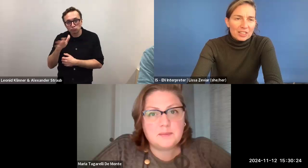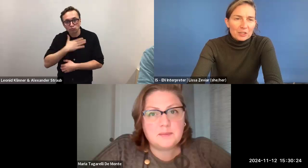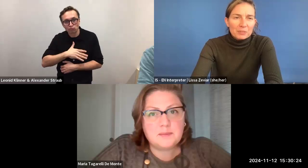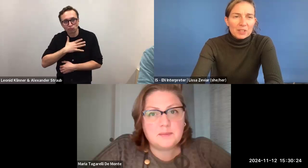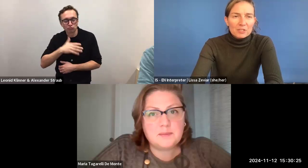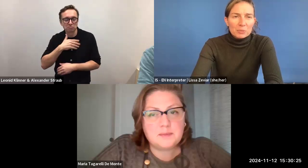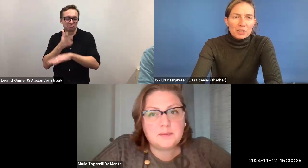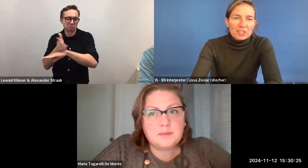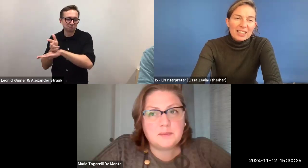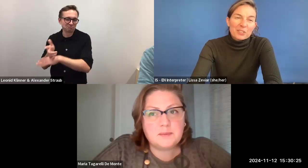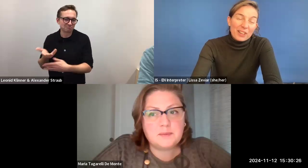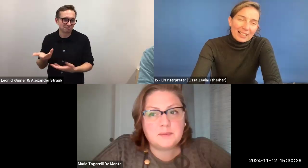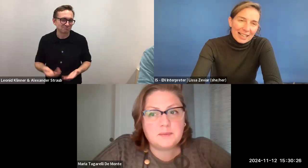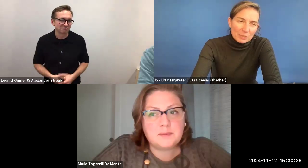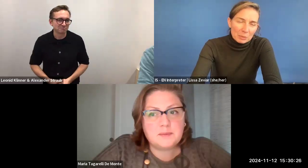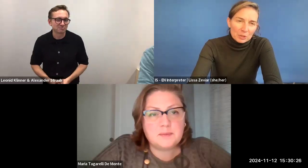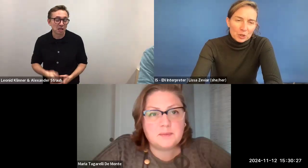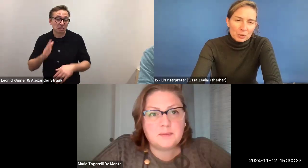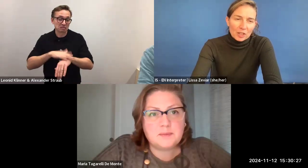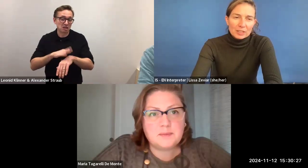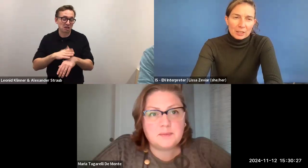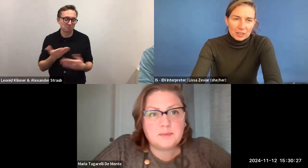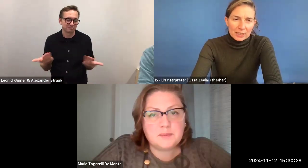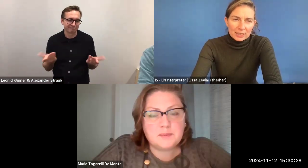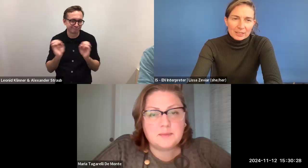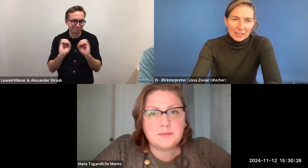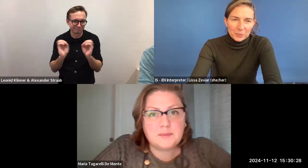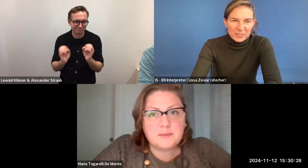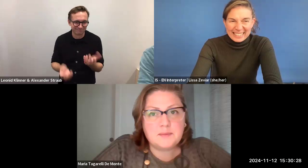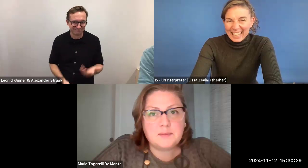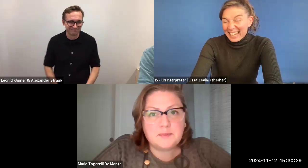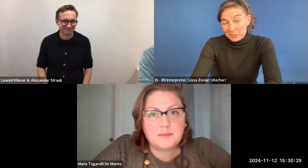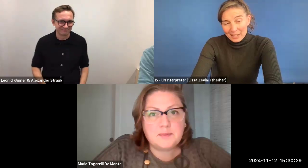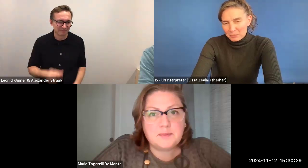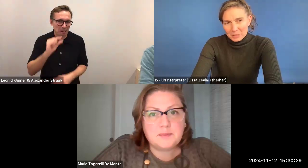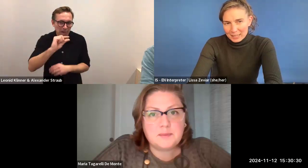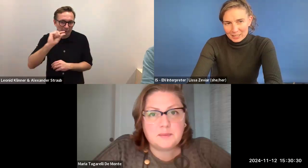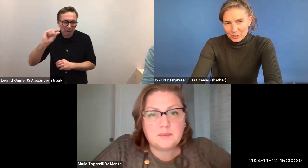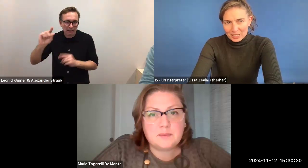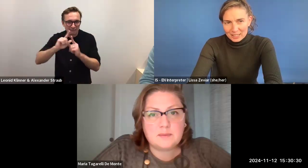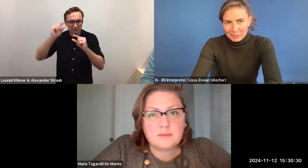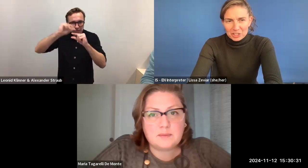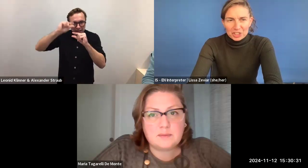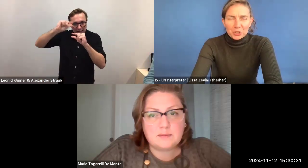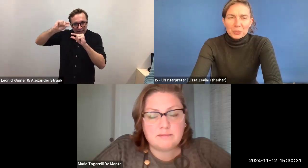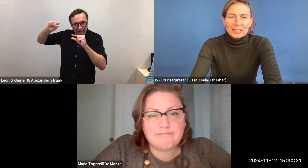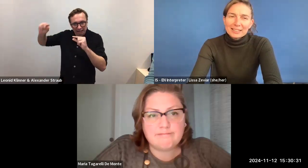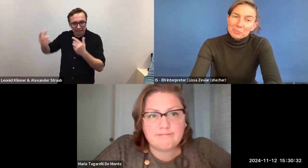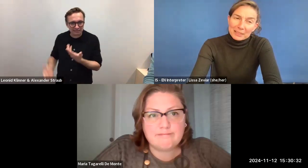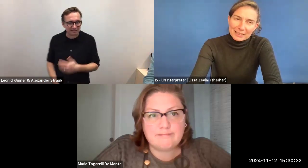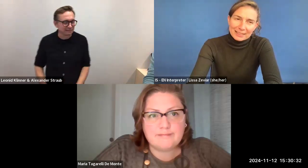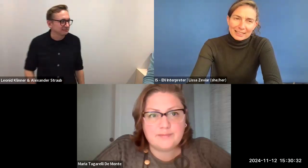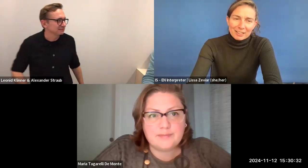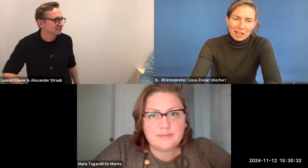additional stuff ourselves. We've done the filming ourselves. We've had to ask people to do it voluntarily until now. And we haven't been paid or any time. It's just